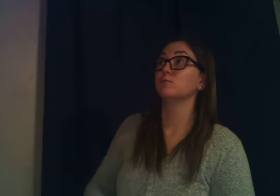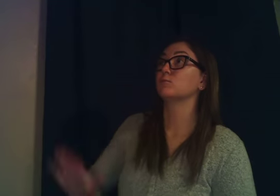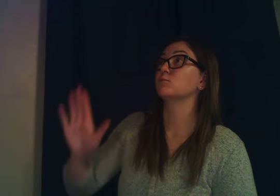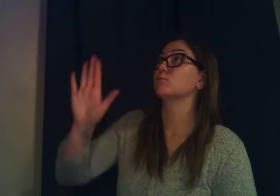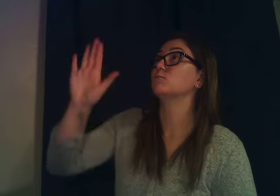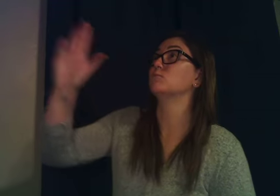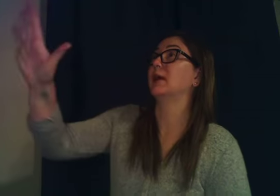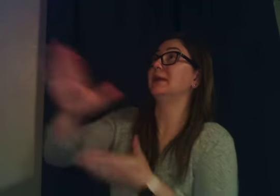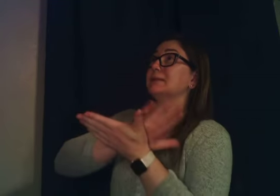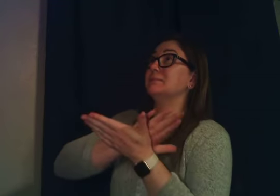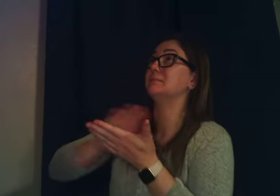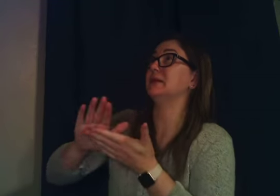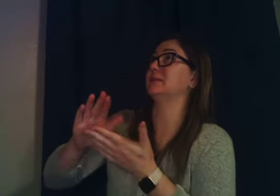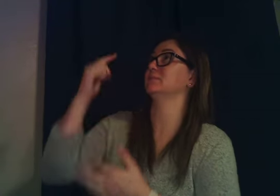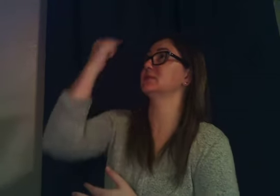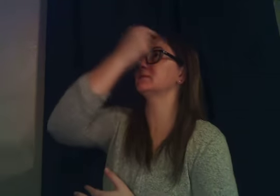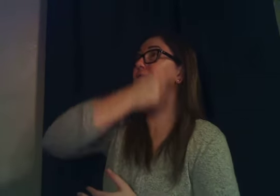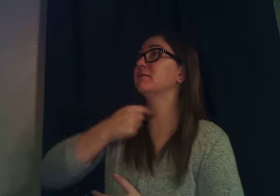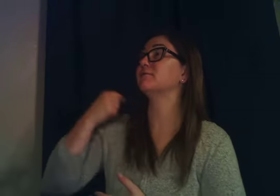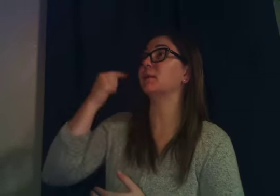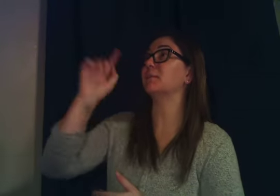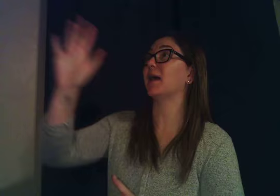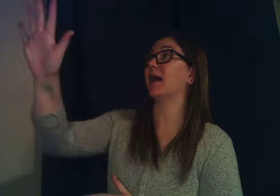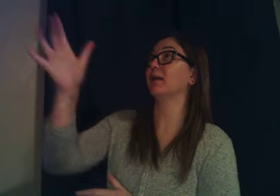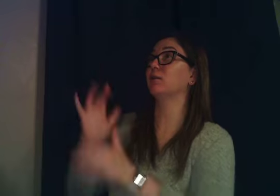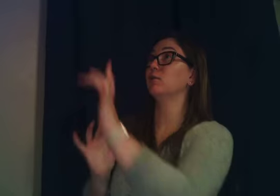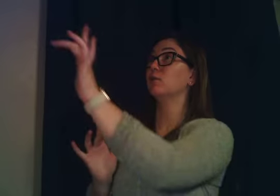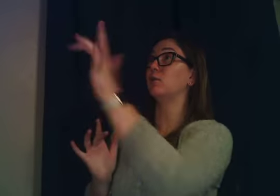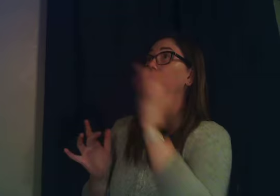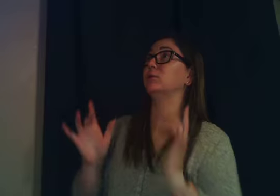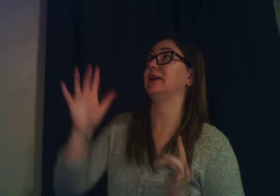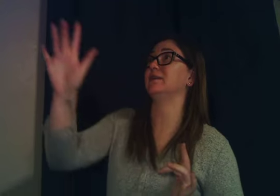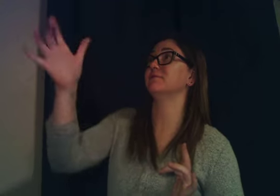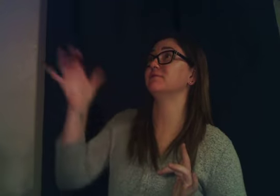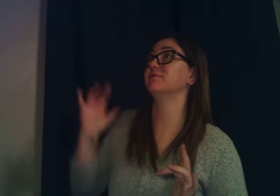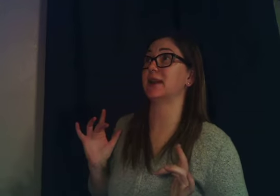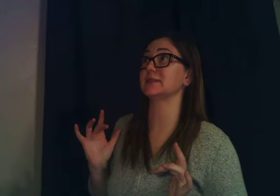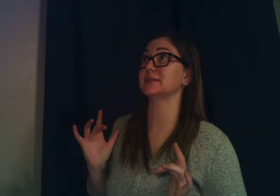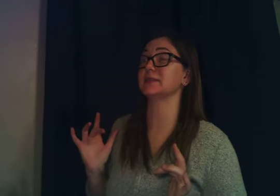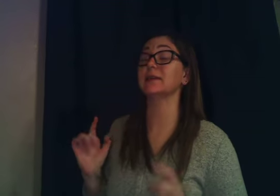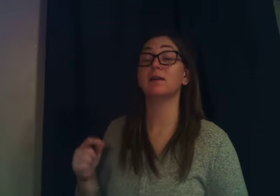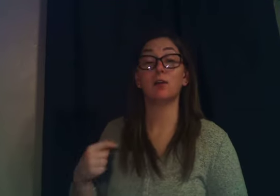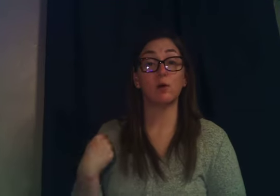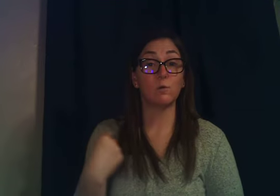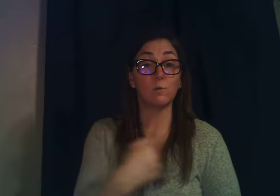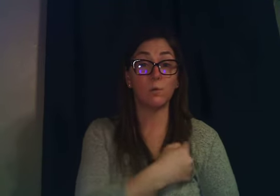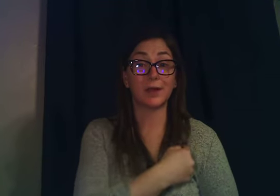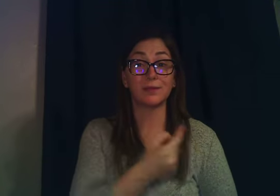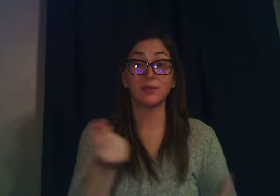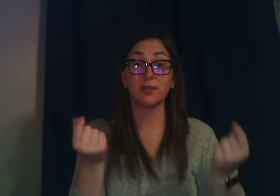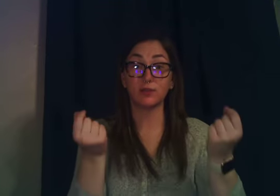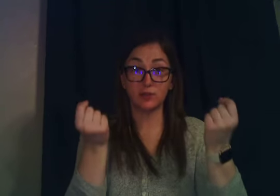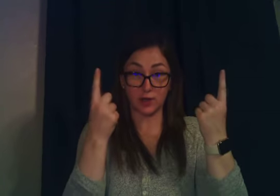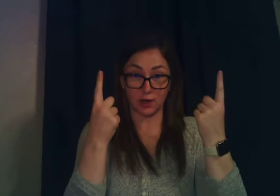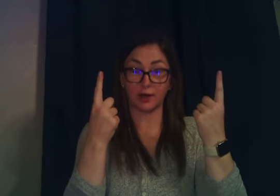Radiant beams from thy holy face. With the dawn